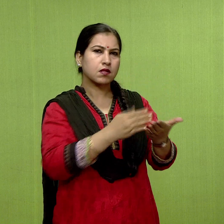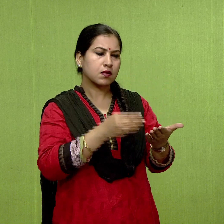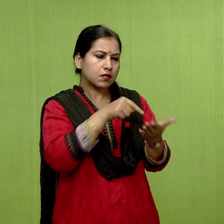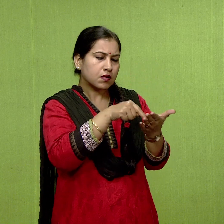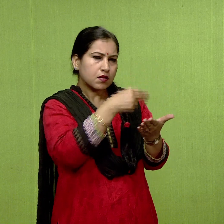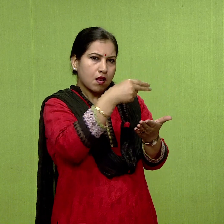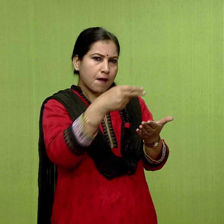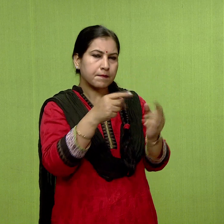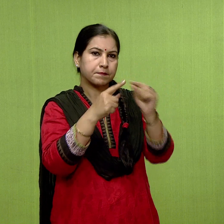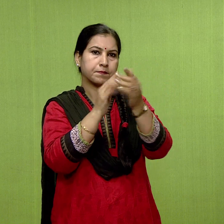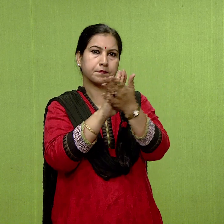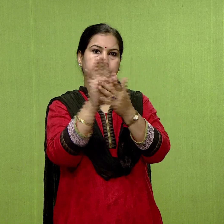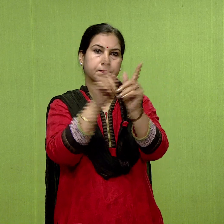Physiography of India.